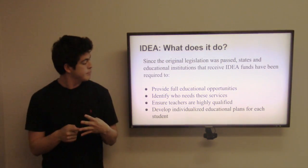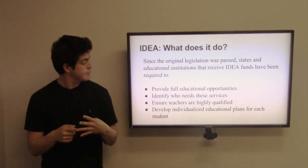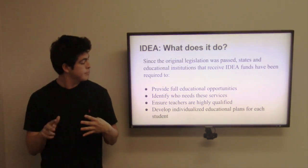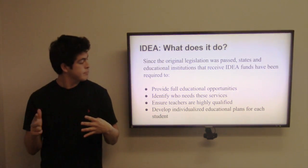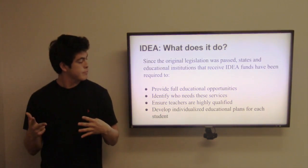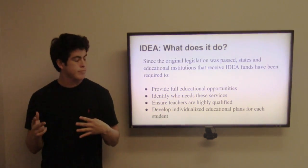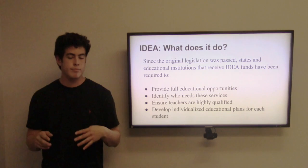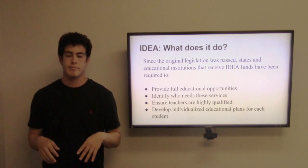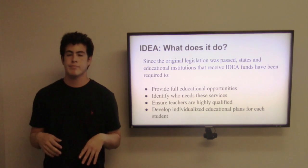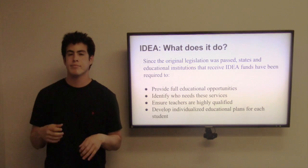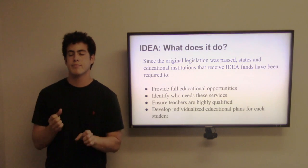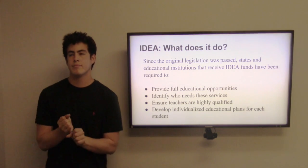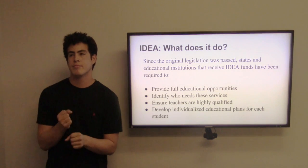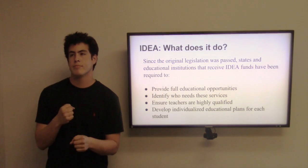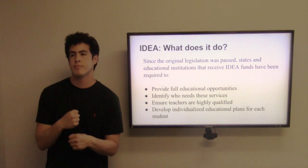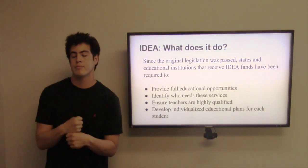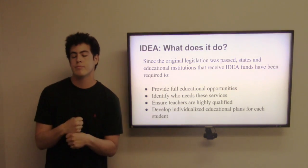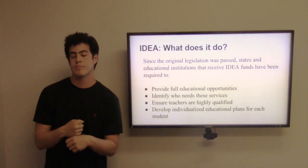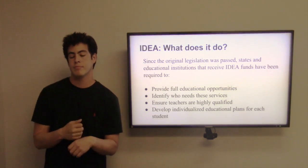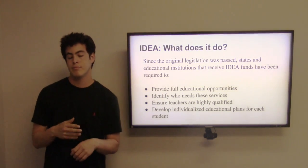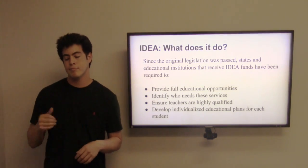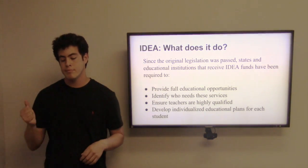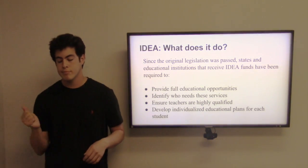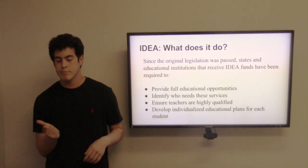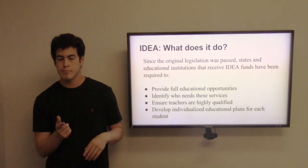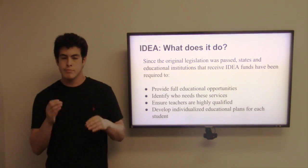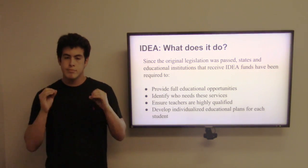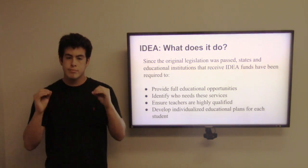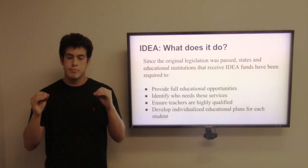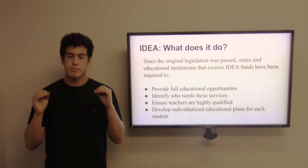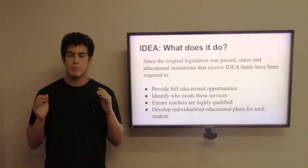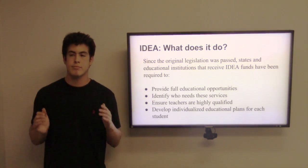third is to ensure that teachers are highly qualified.